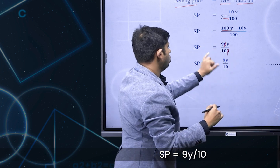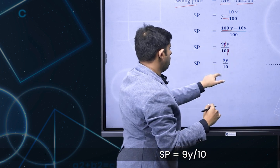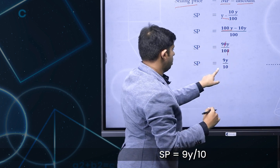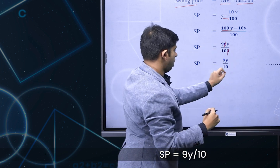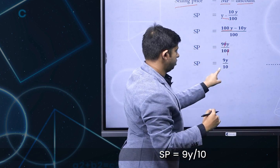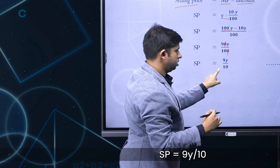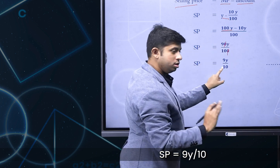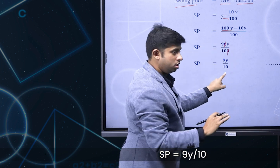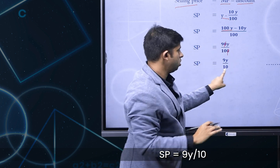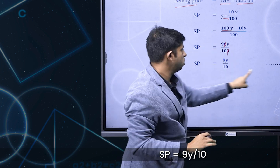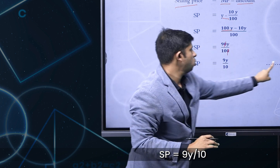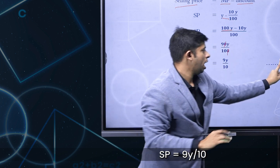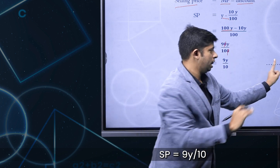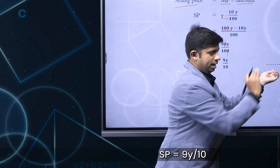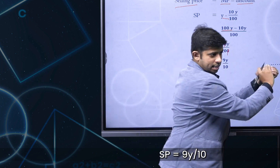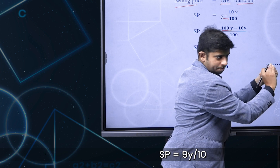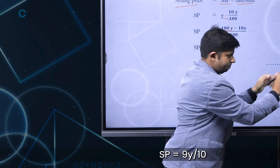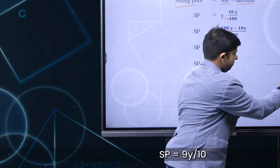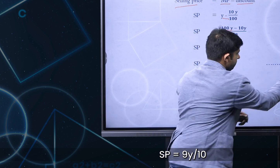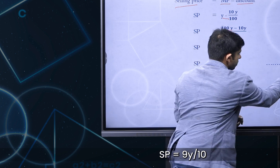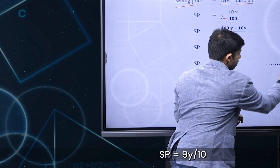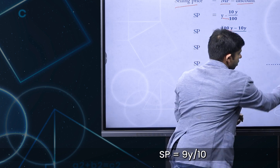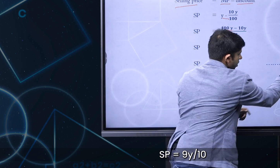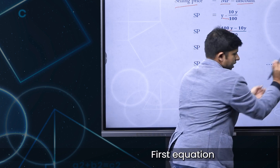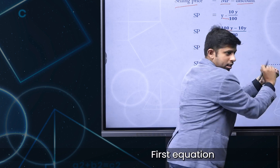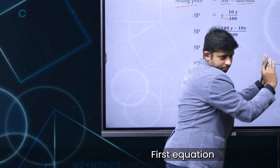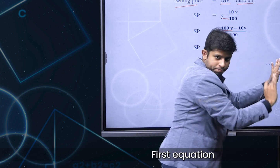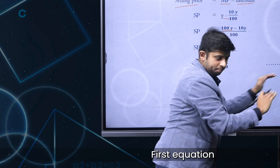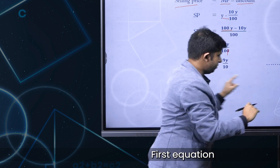Selling price equals to 9Y by 10. First equation.